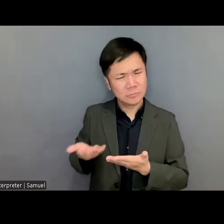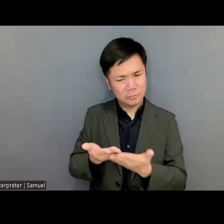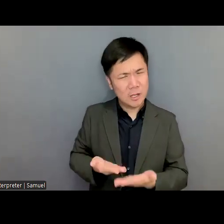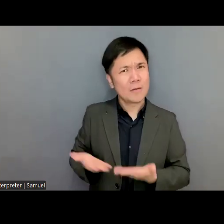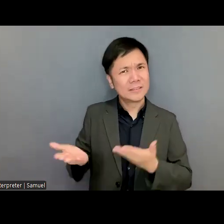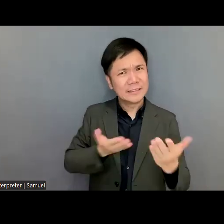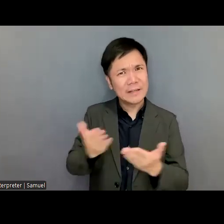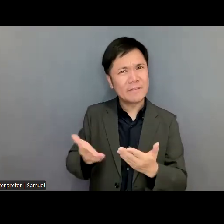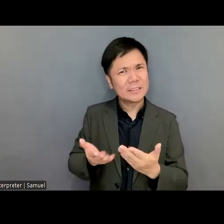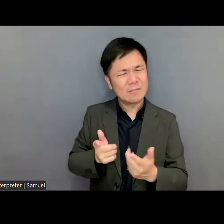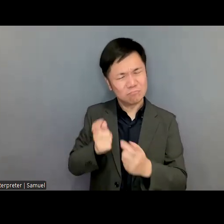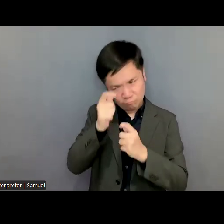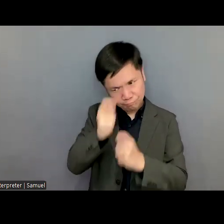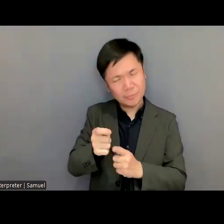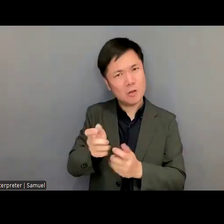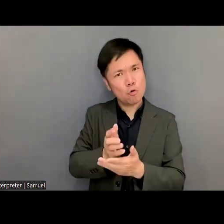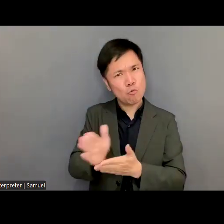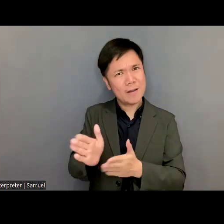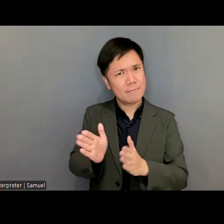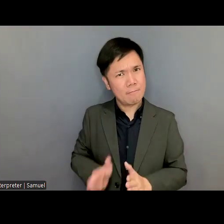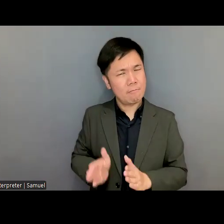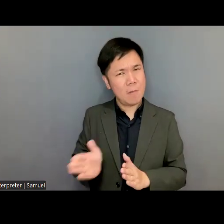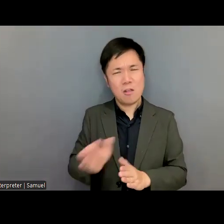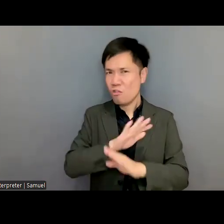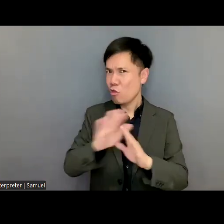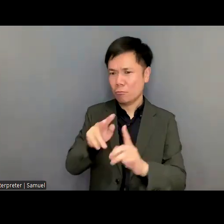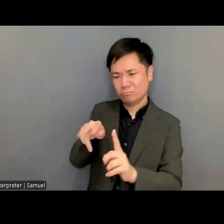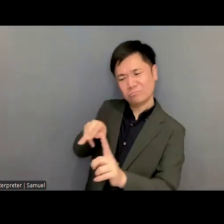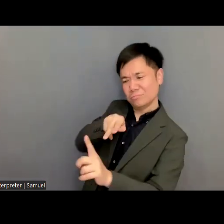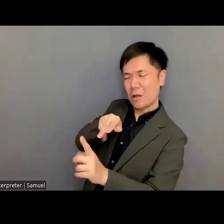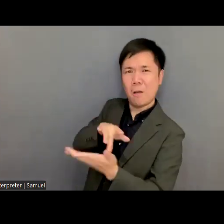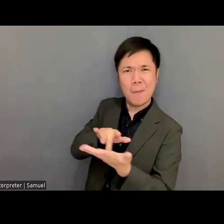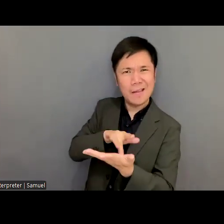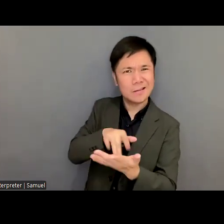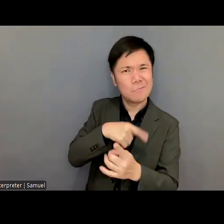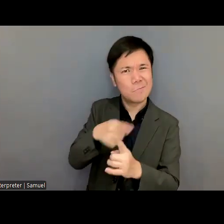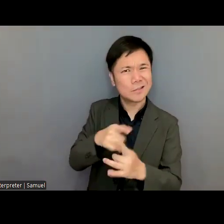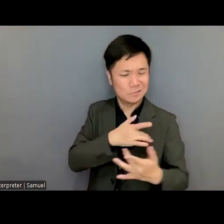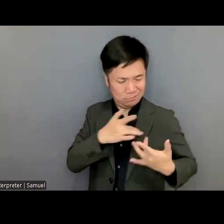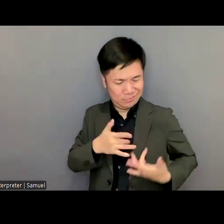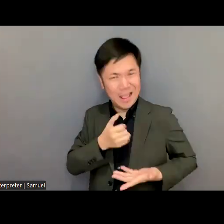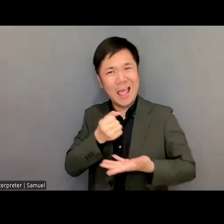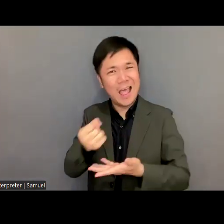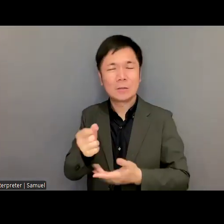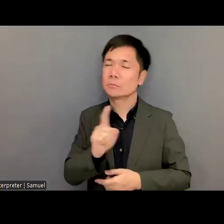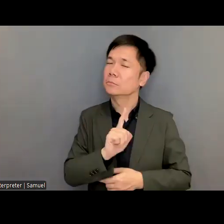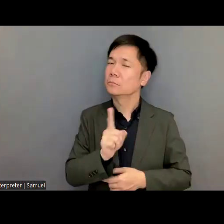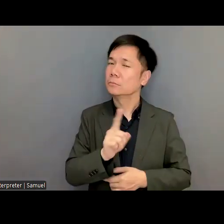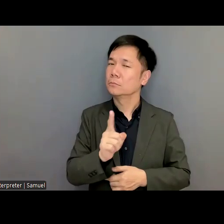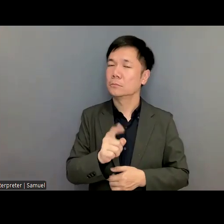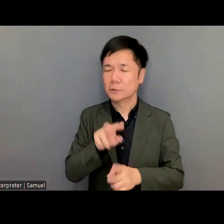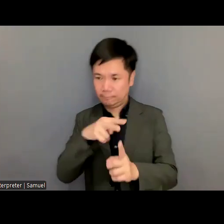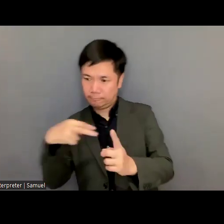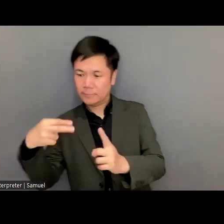a right-based approach rather than in a medical or a charity-based approach. I think these are the commitments that we can